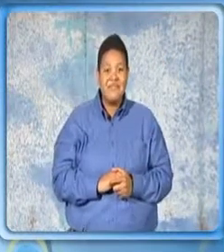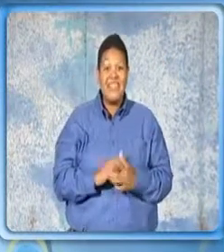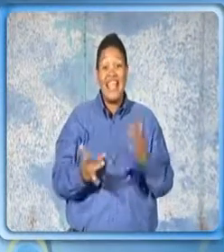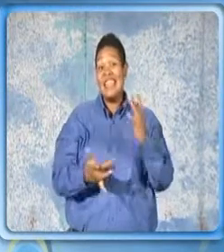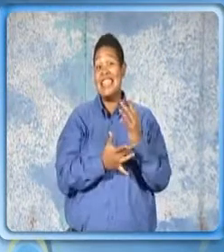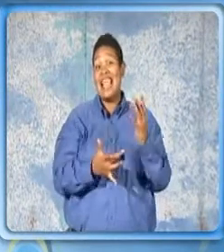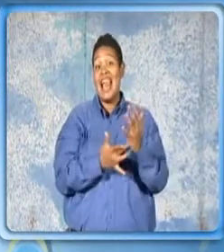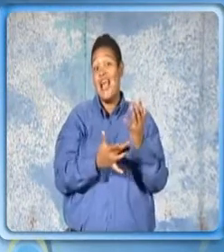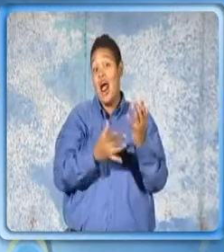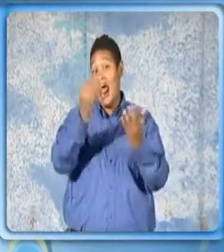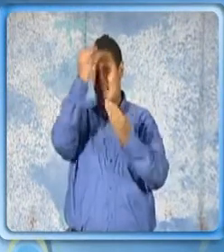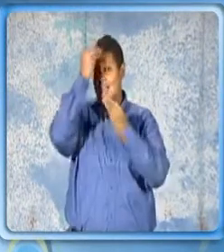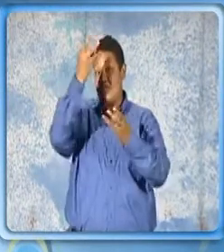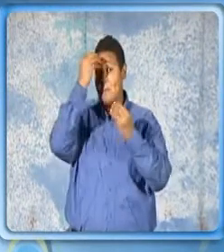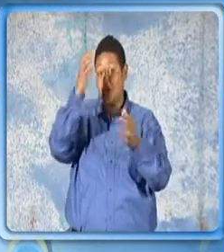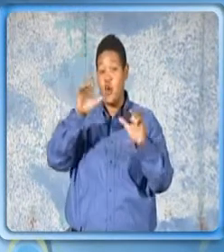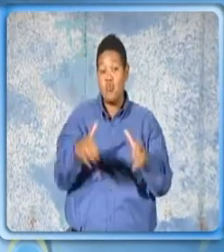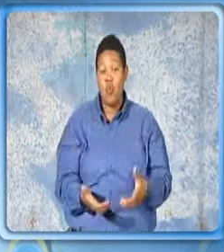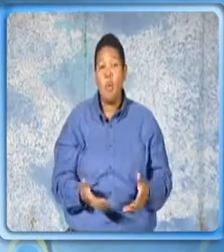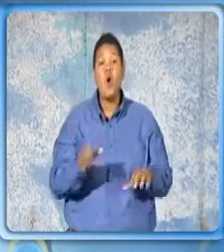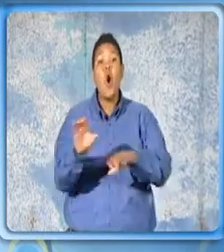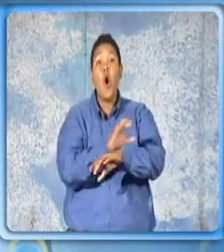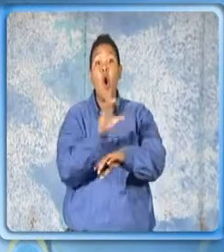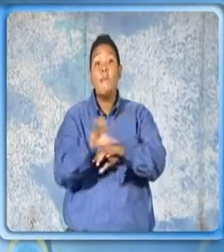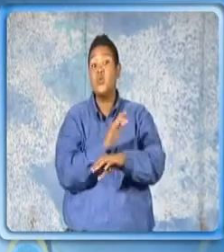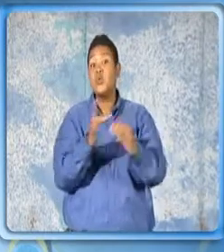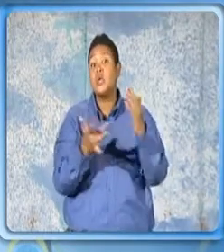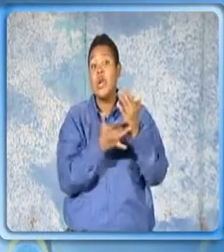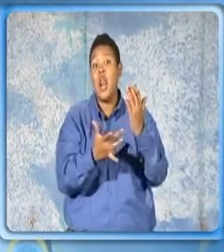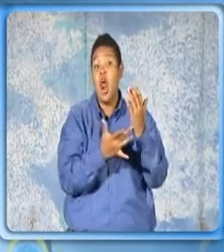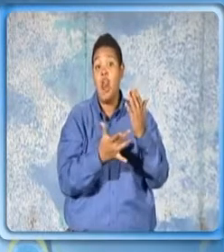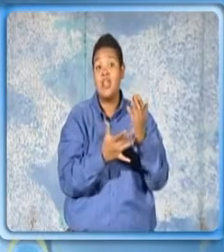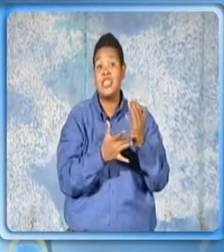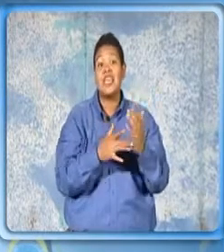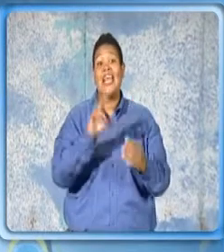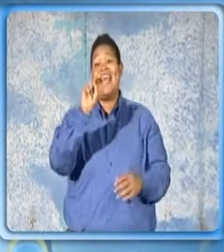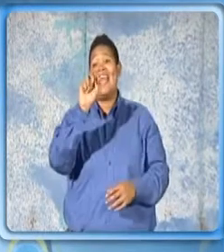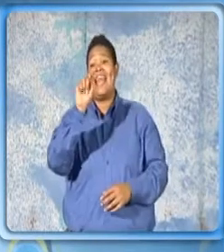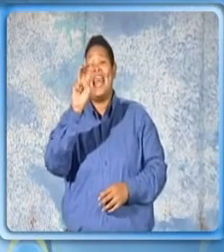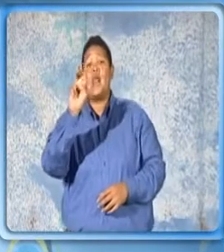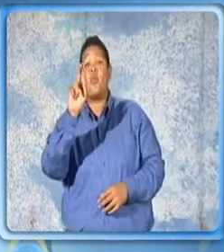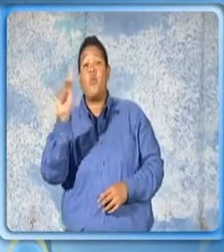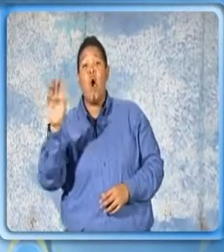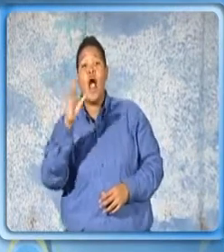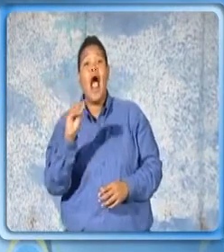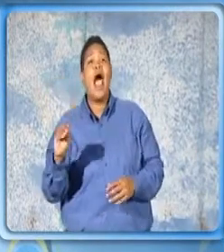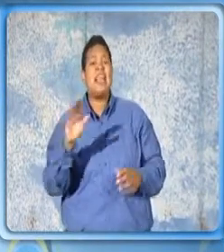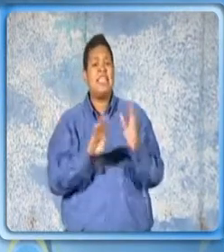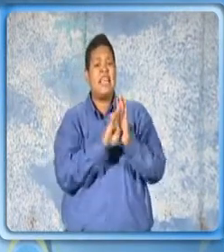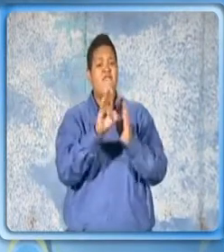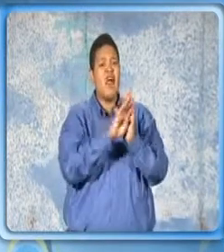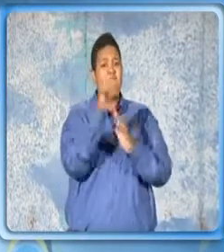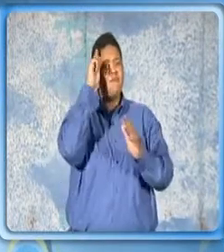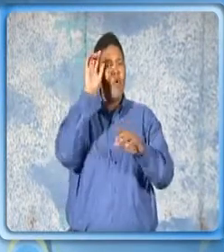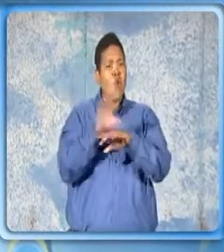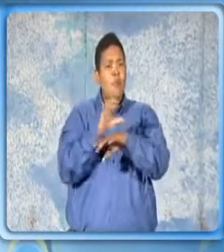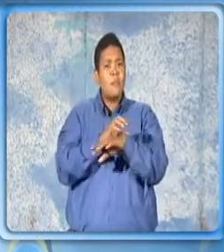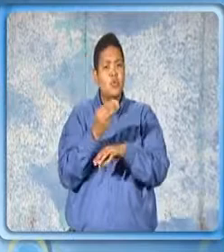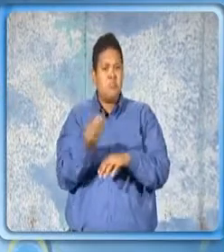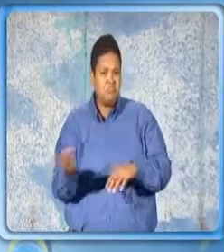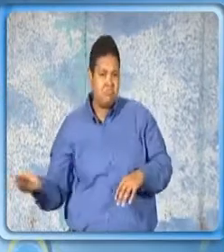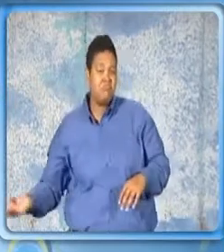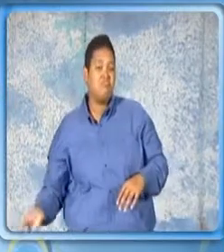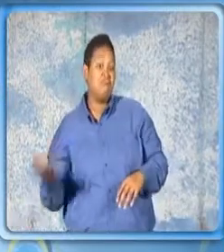and information fields, computer technology, networking, and software development.